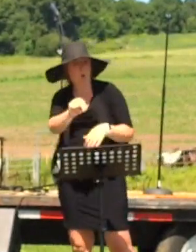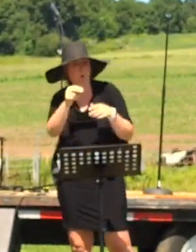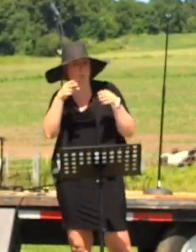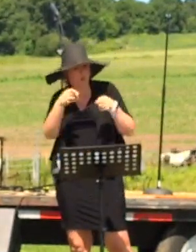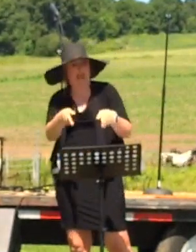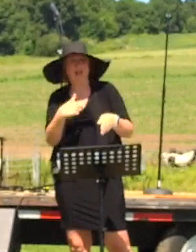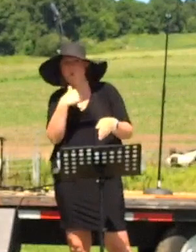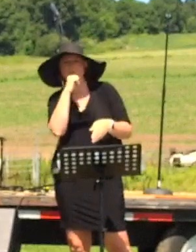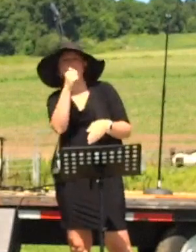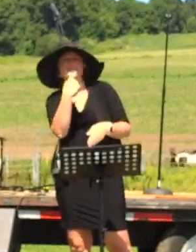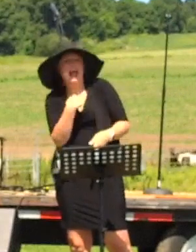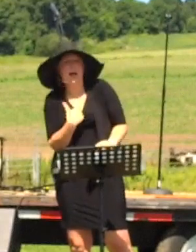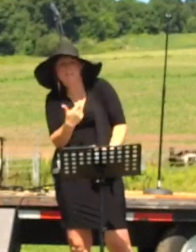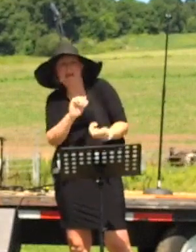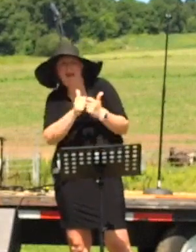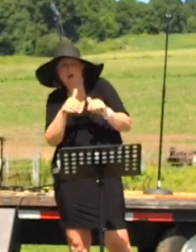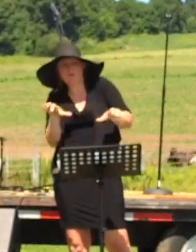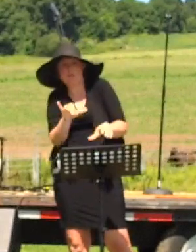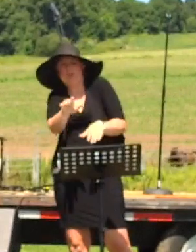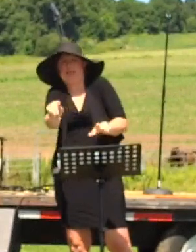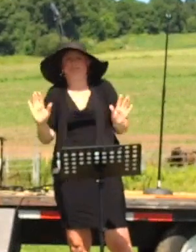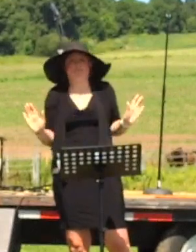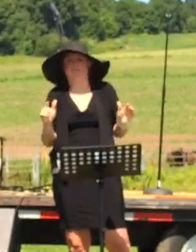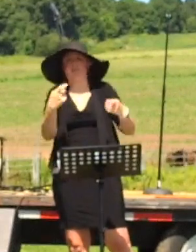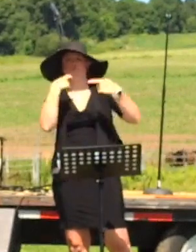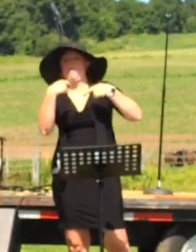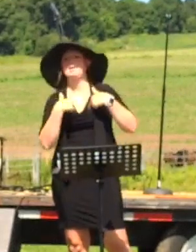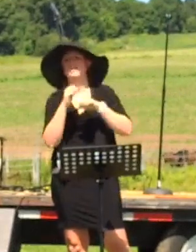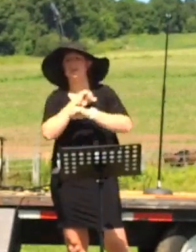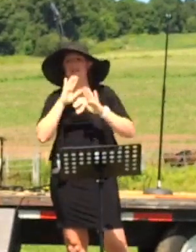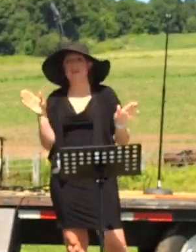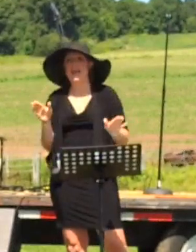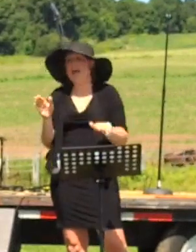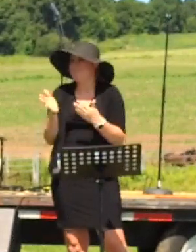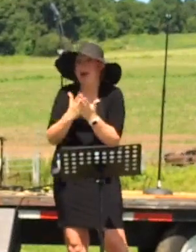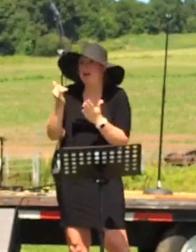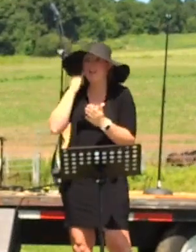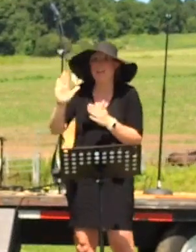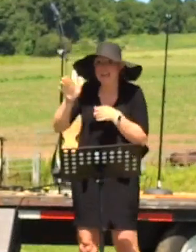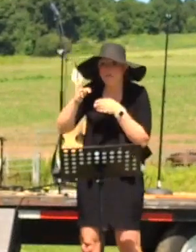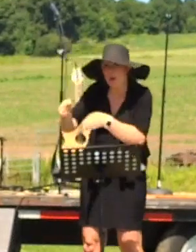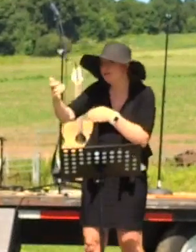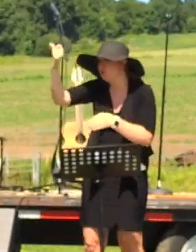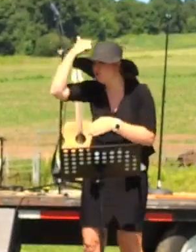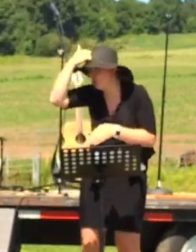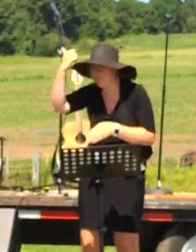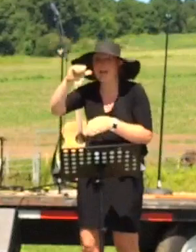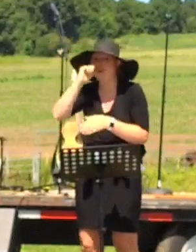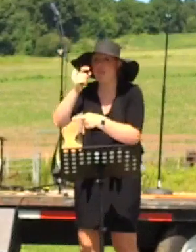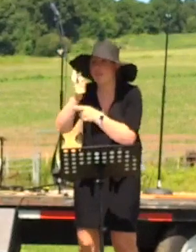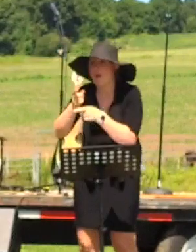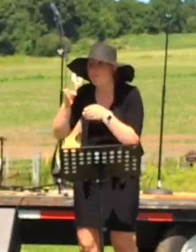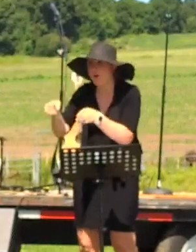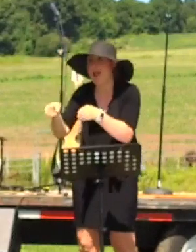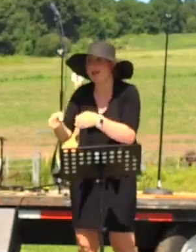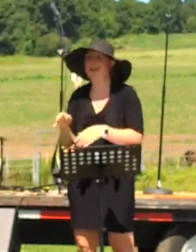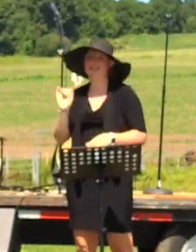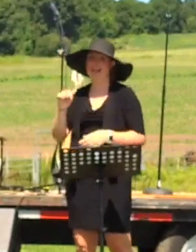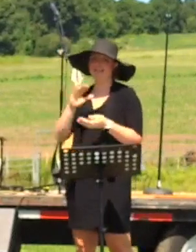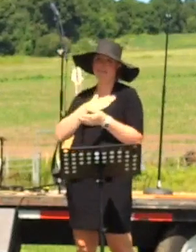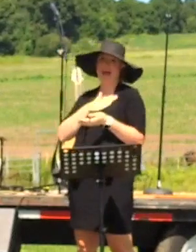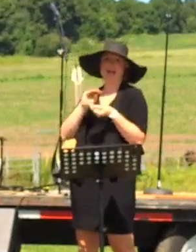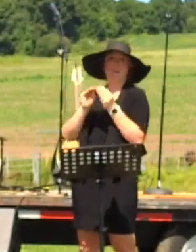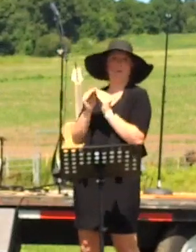to accomplish it in his own way, even if that way is stupid and not the right way. And that's the one in me coming